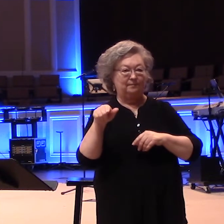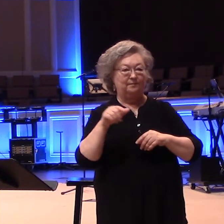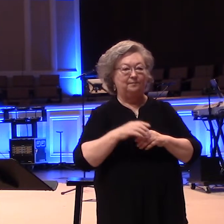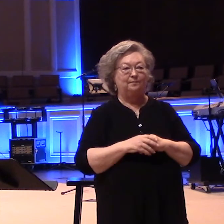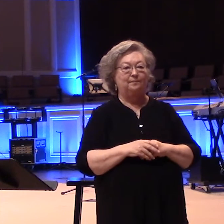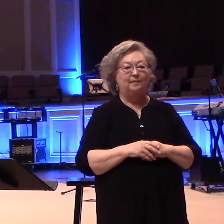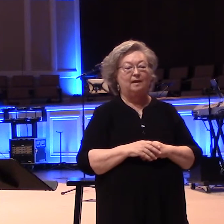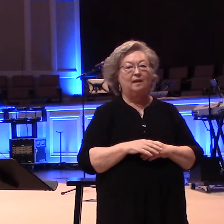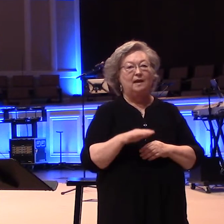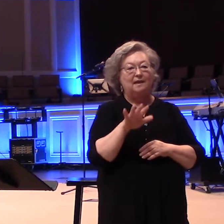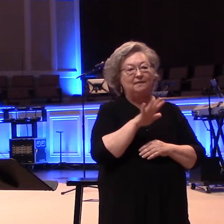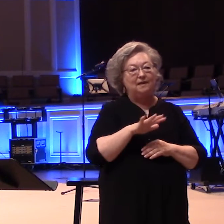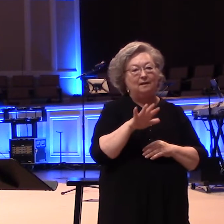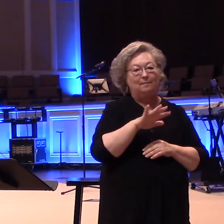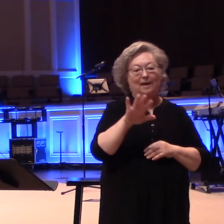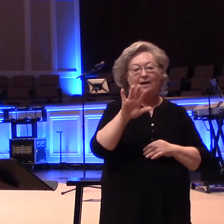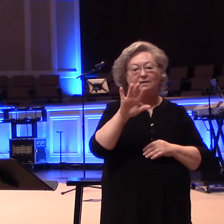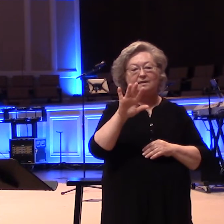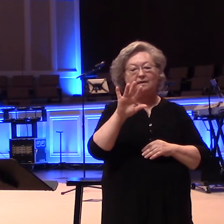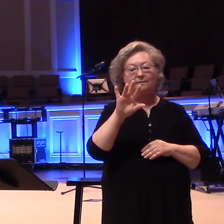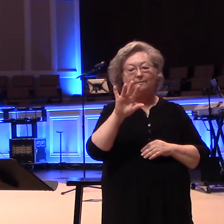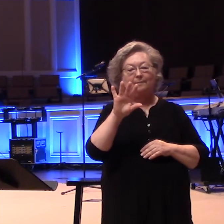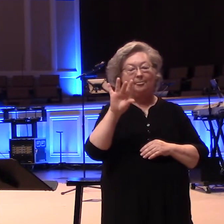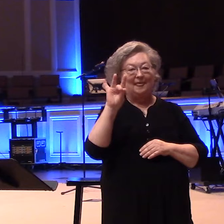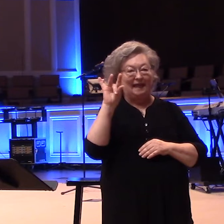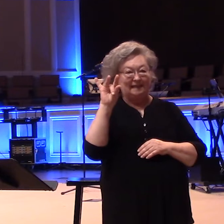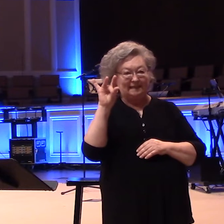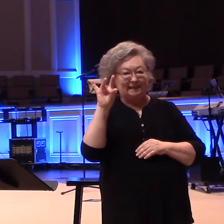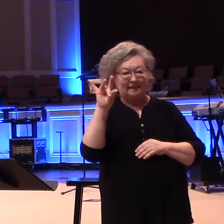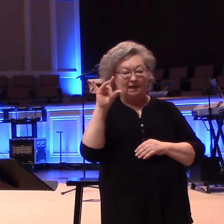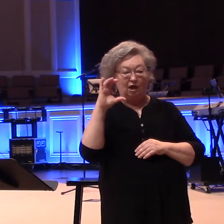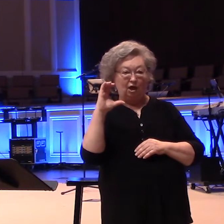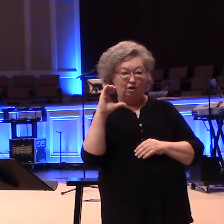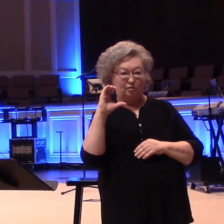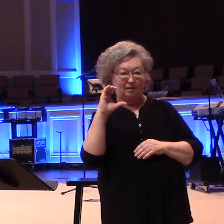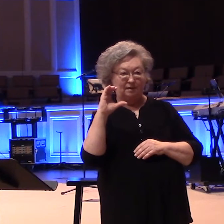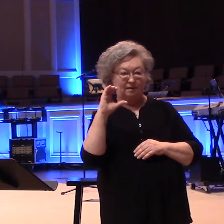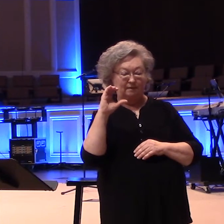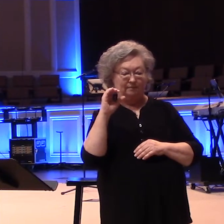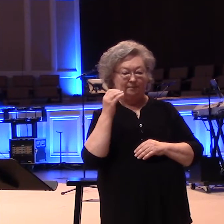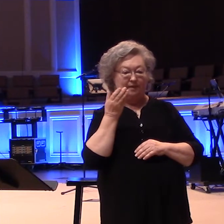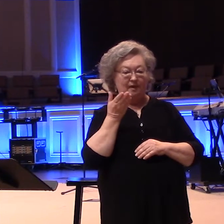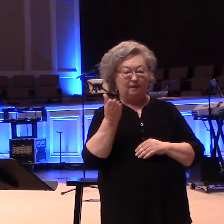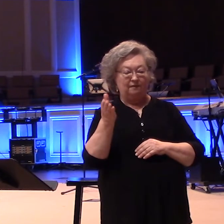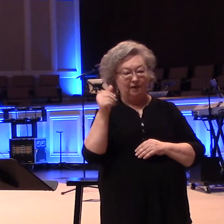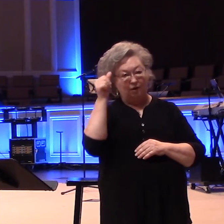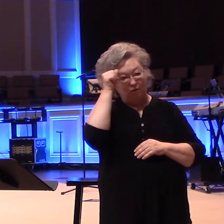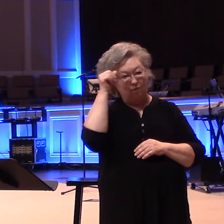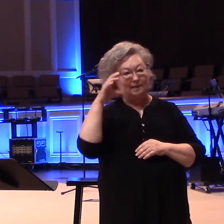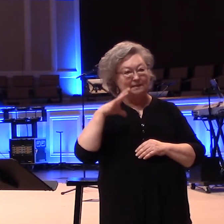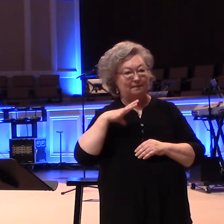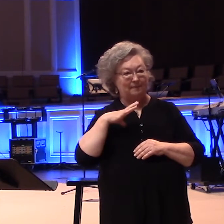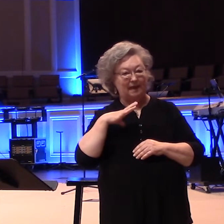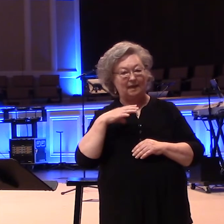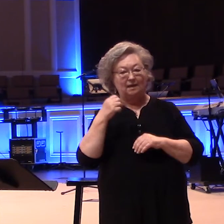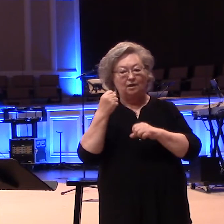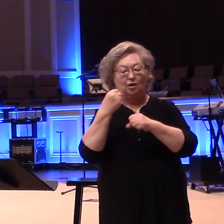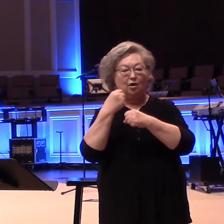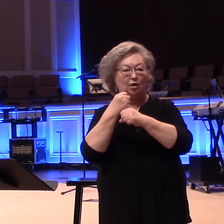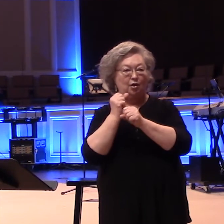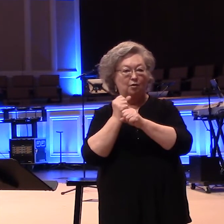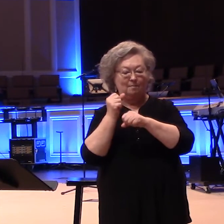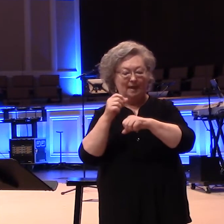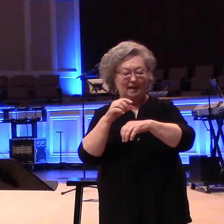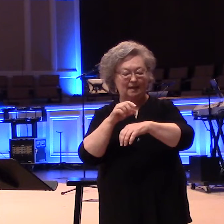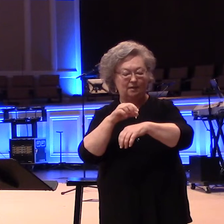a man named Caspar Ten Boom inherited that home, continued as a watchmaker in that home, and raised